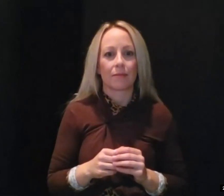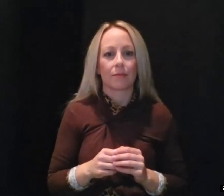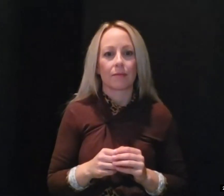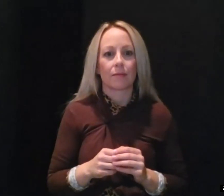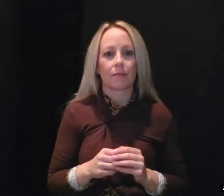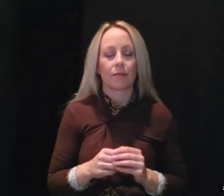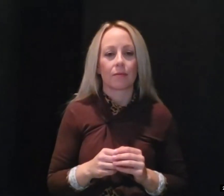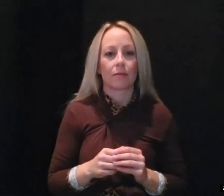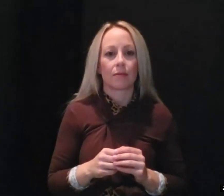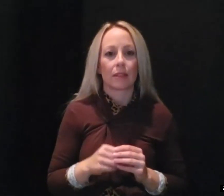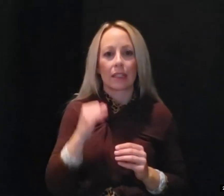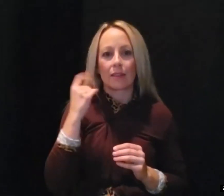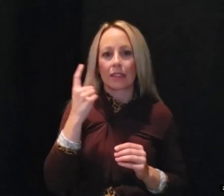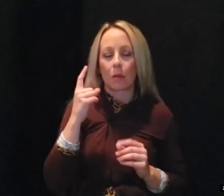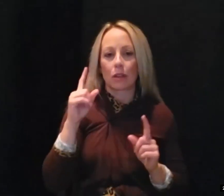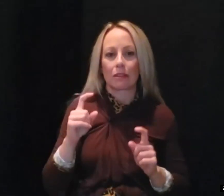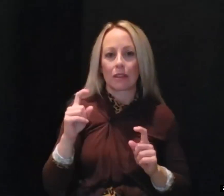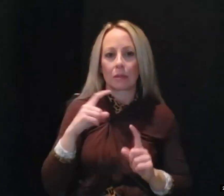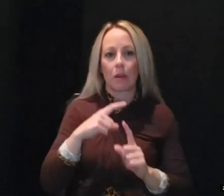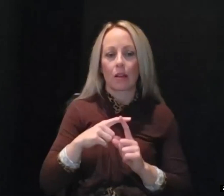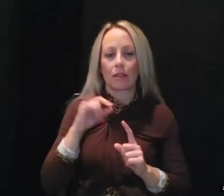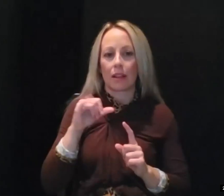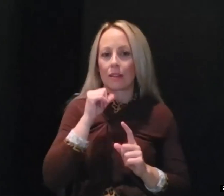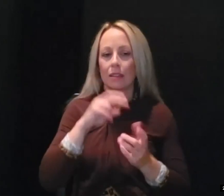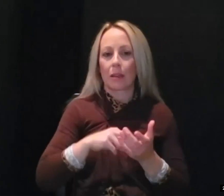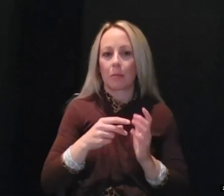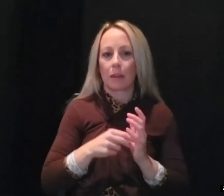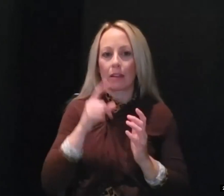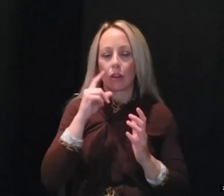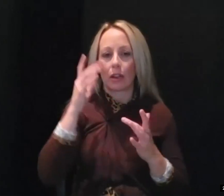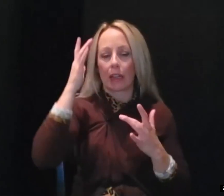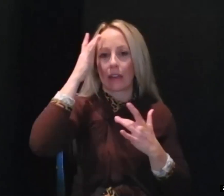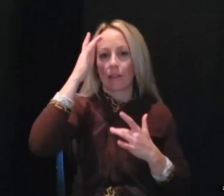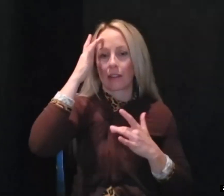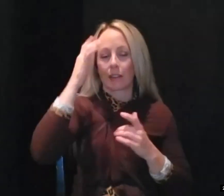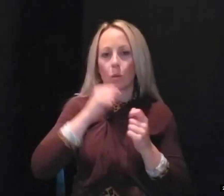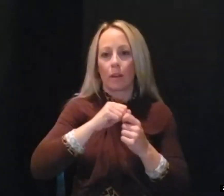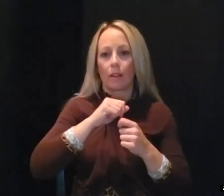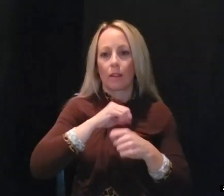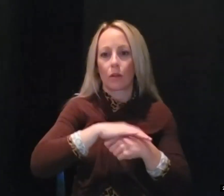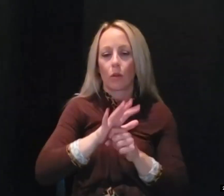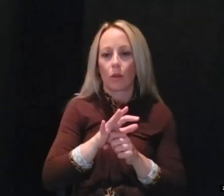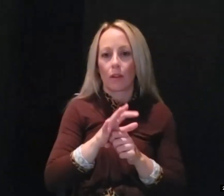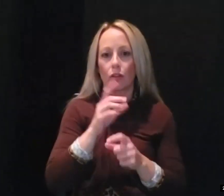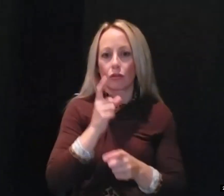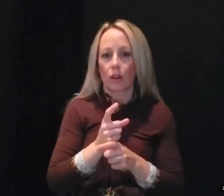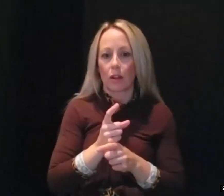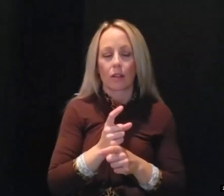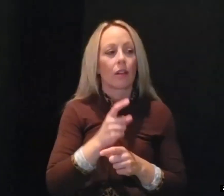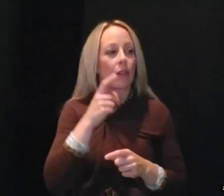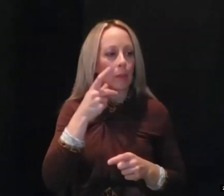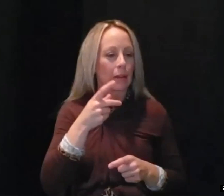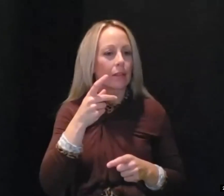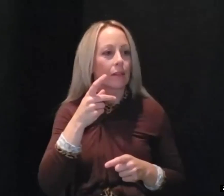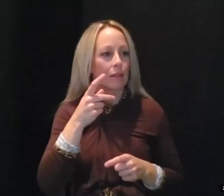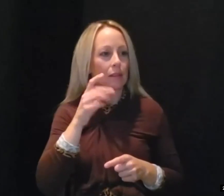Okay. If someone tests positive, that does not mean that they are infected with the disease, correct? With the PCR test, it is looking at